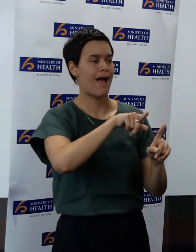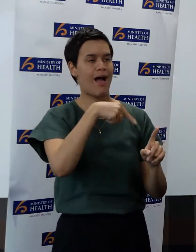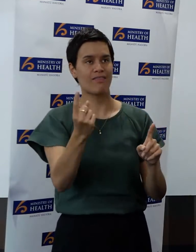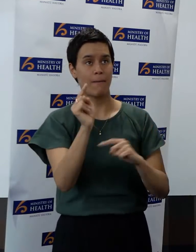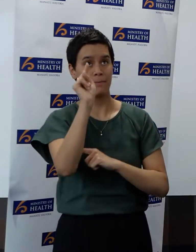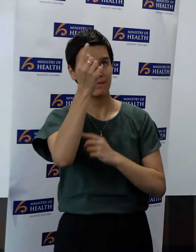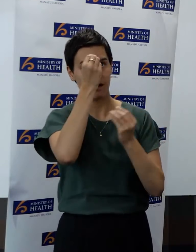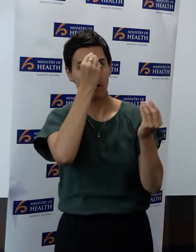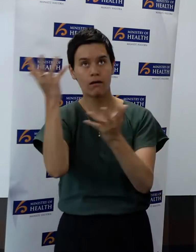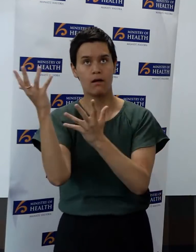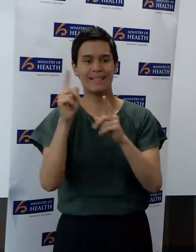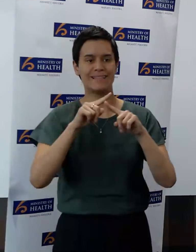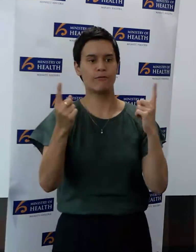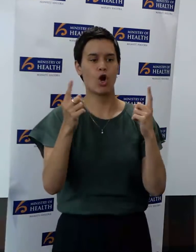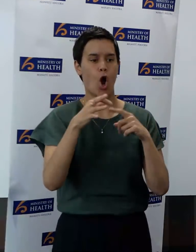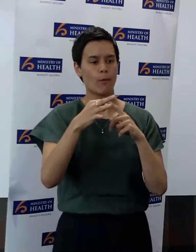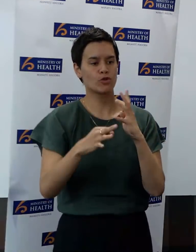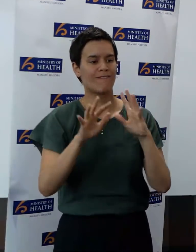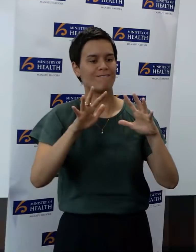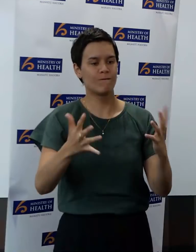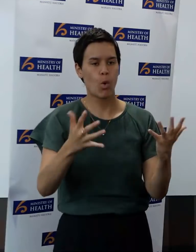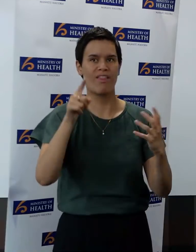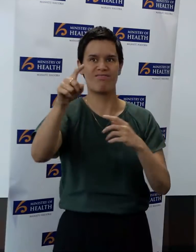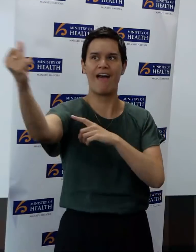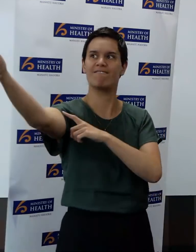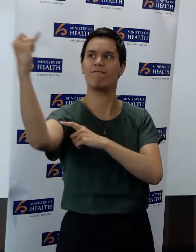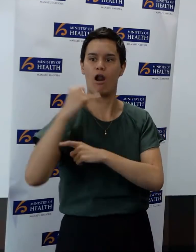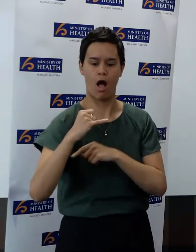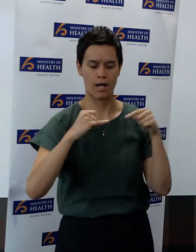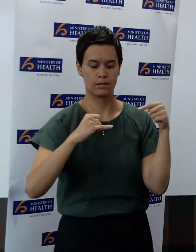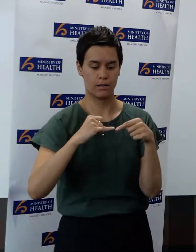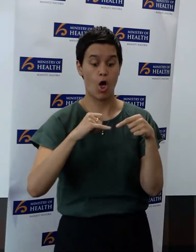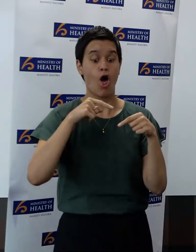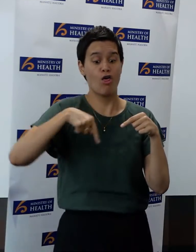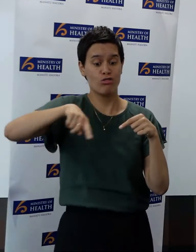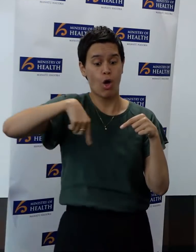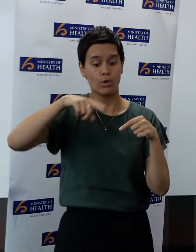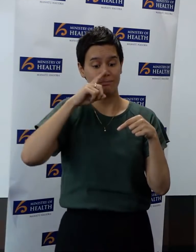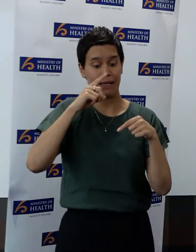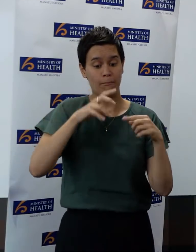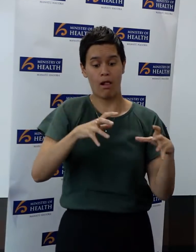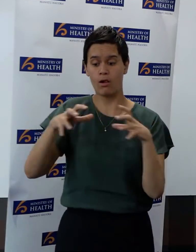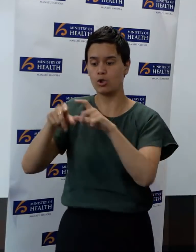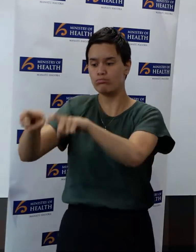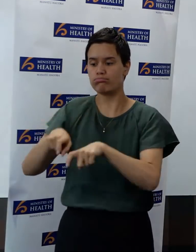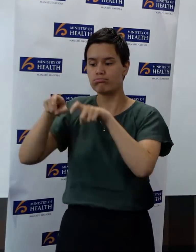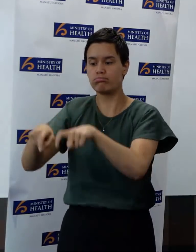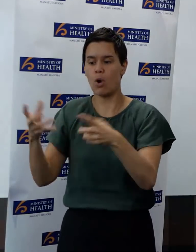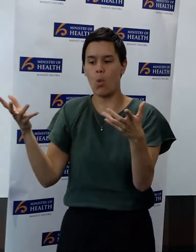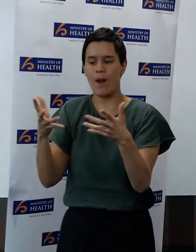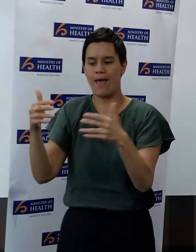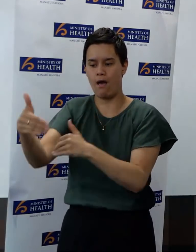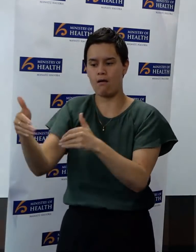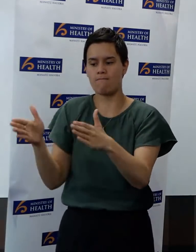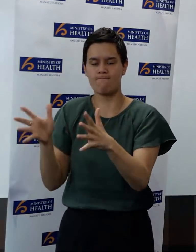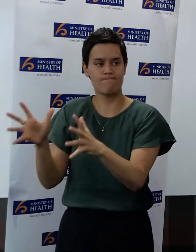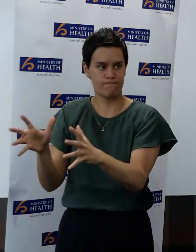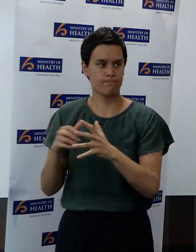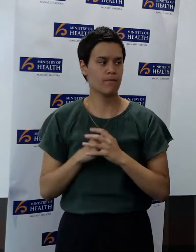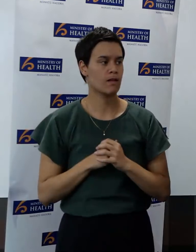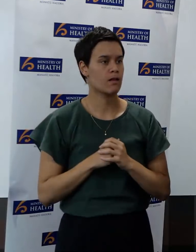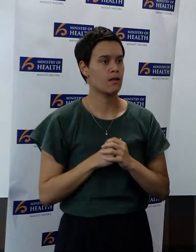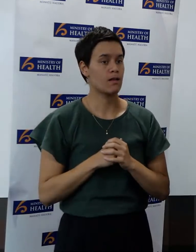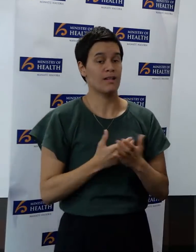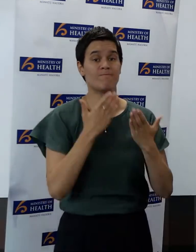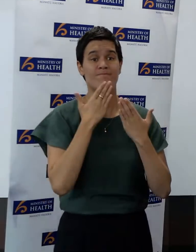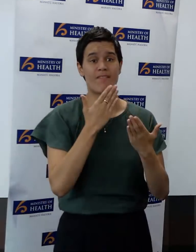and other government agencies on that. How many, sorry, can you just say how many options there might be? No, I can't actually. Right, well,